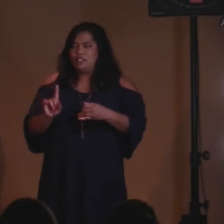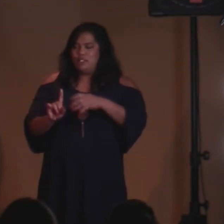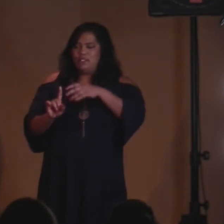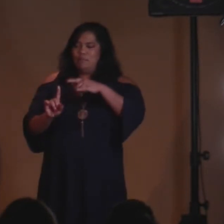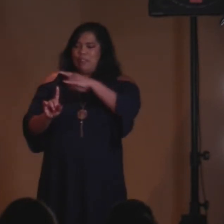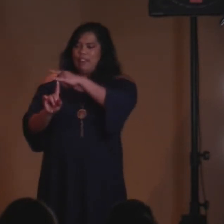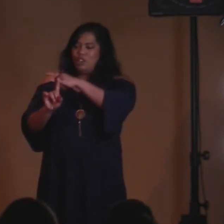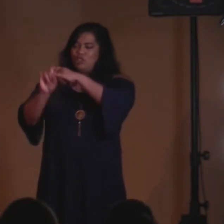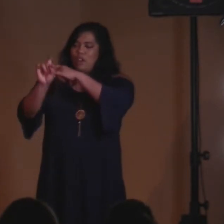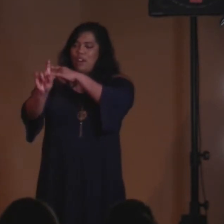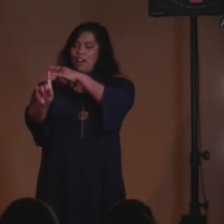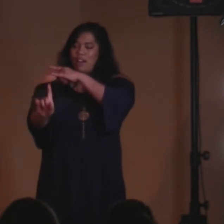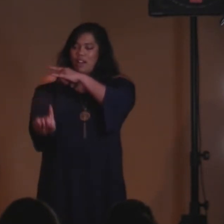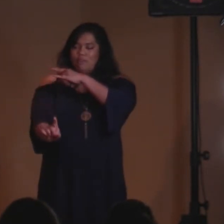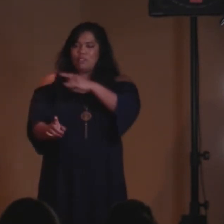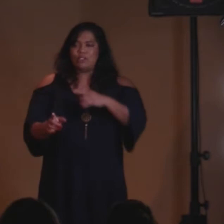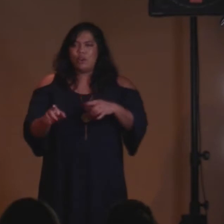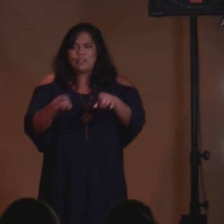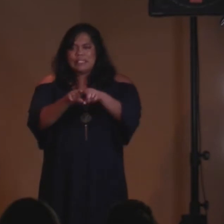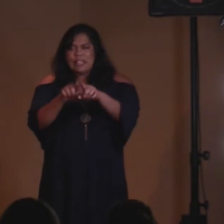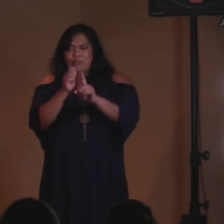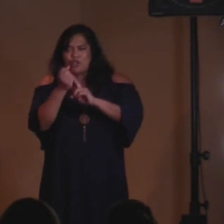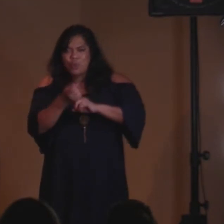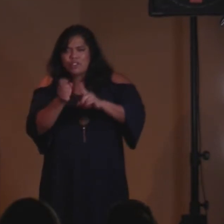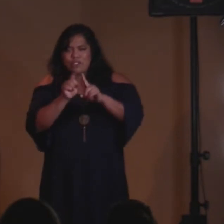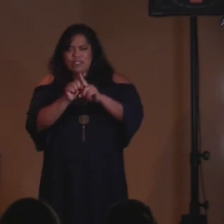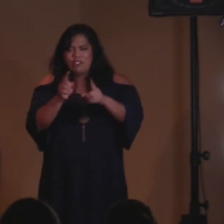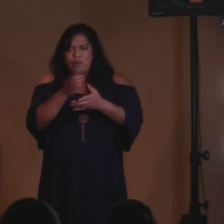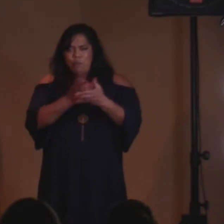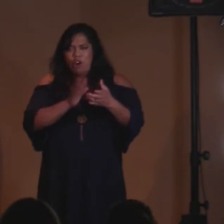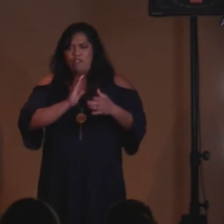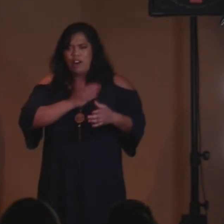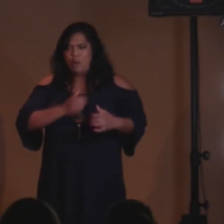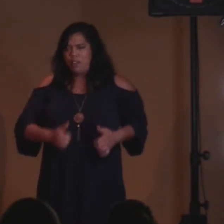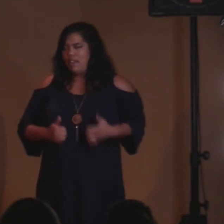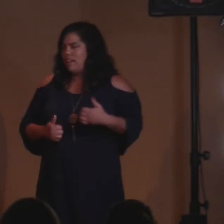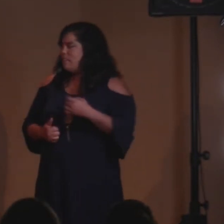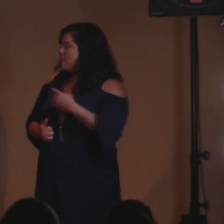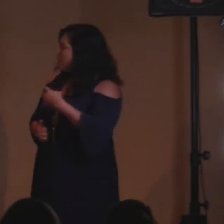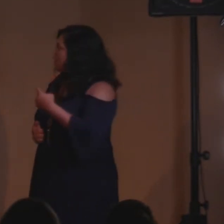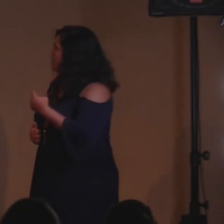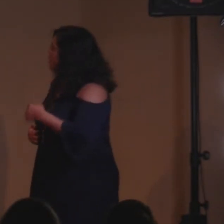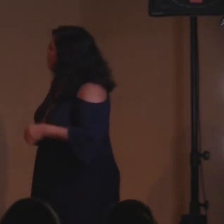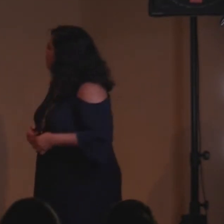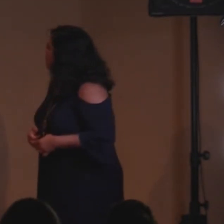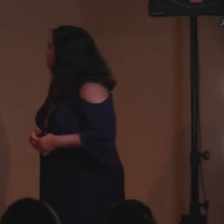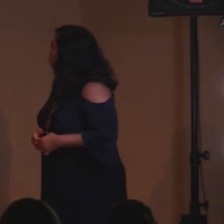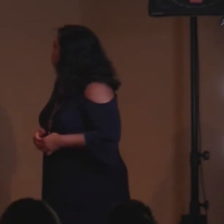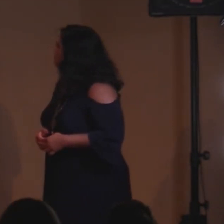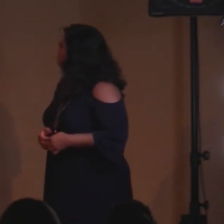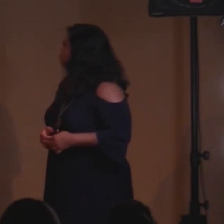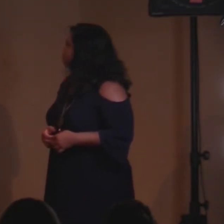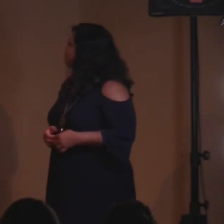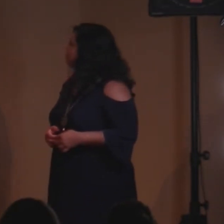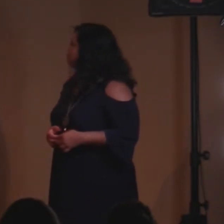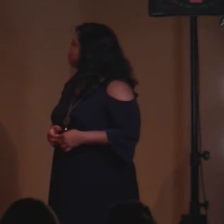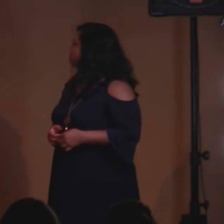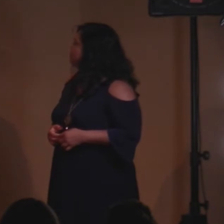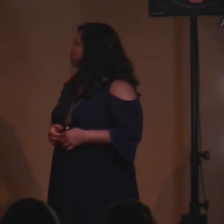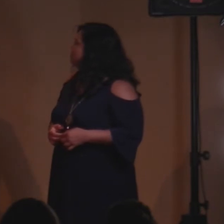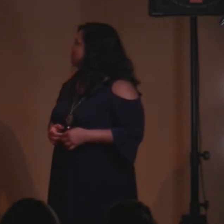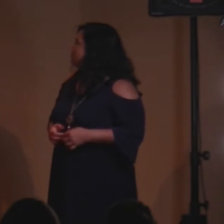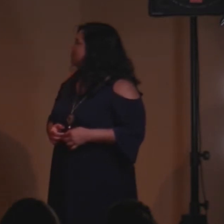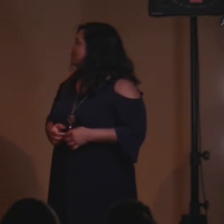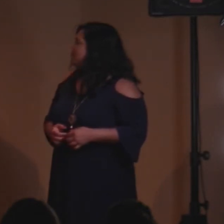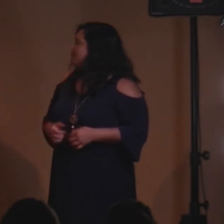because growing up in Pittsburgh, this young man who became this, who became that, who became this, who